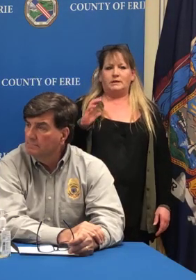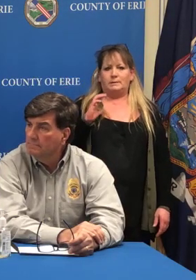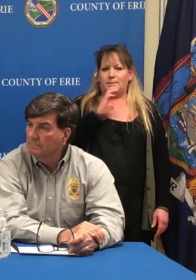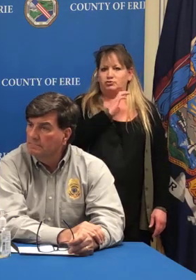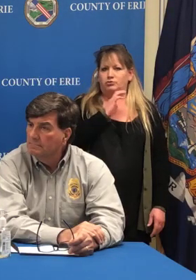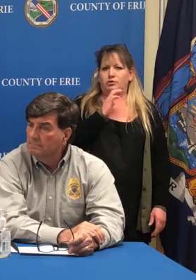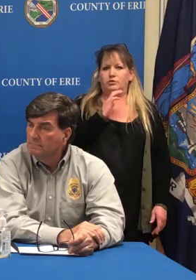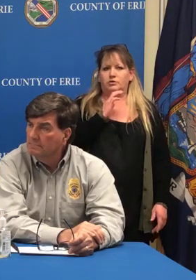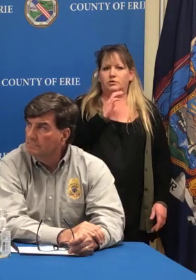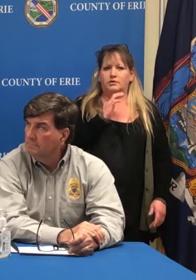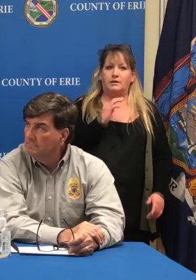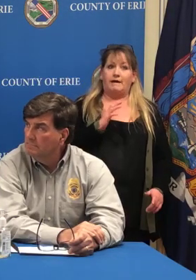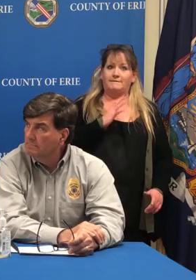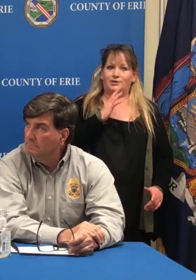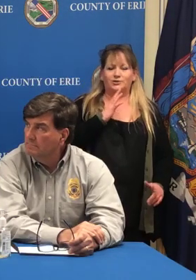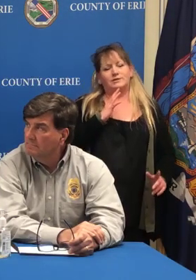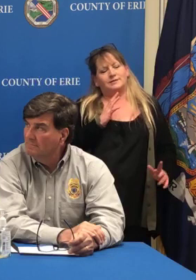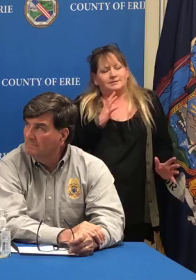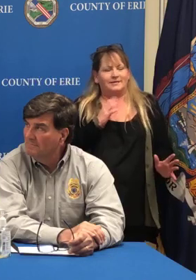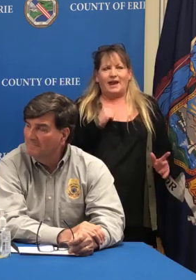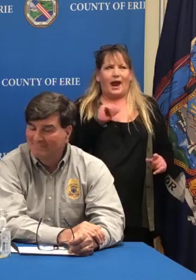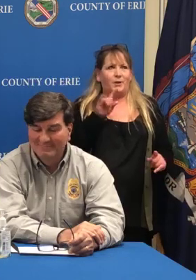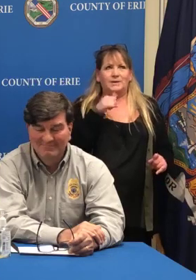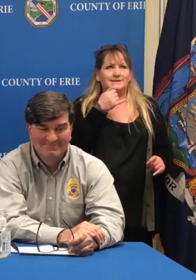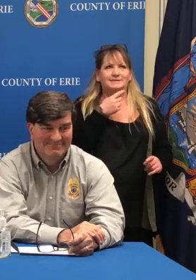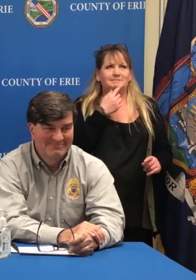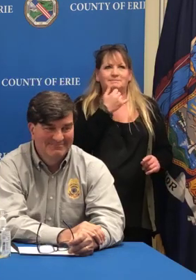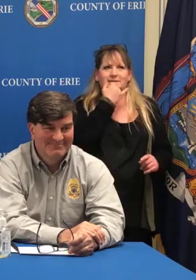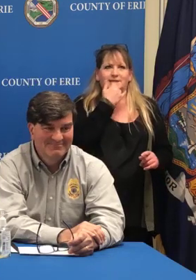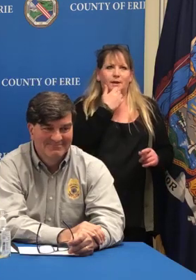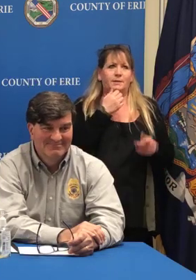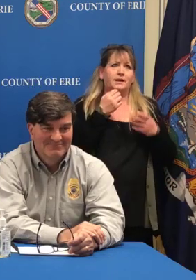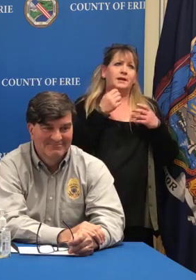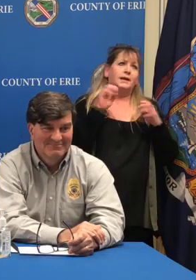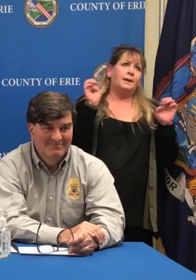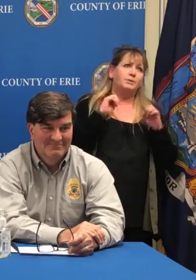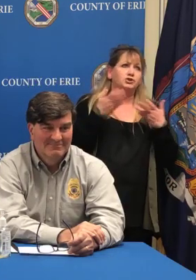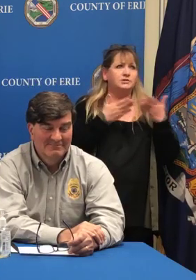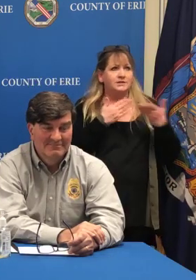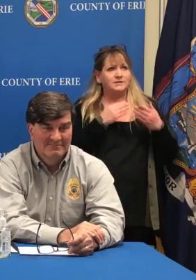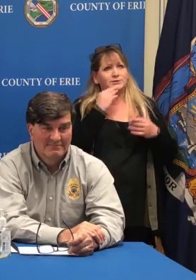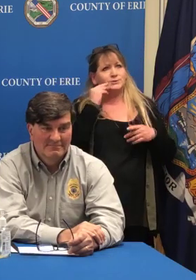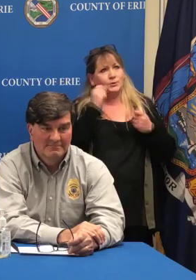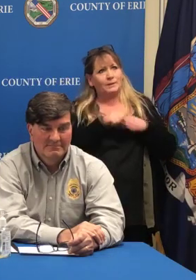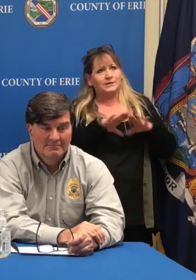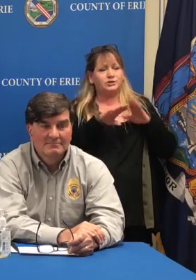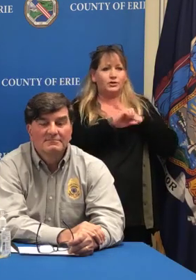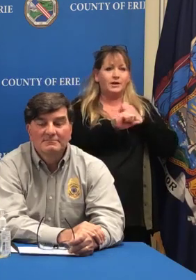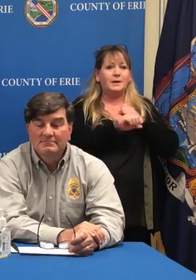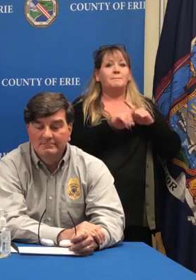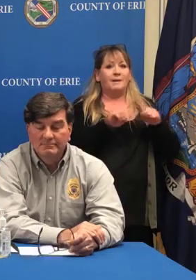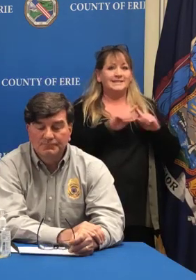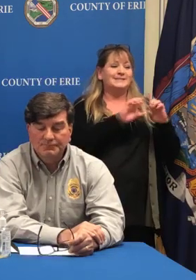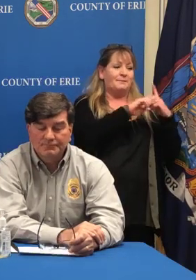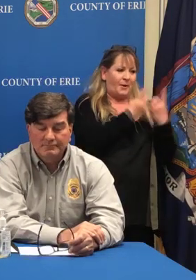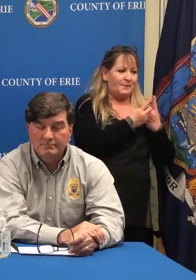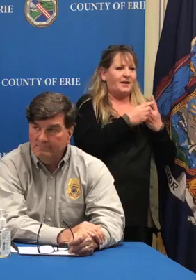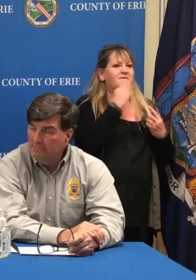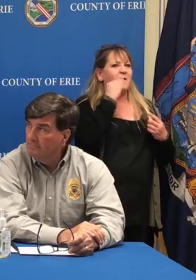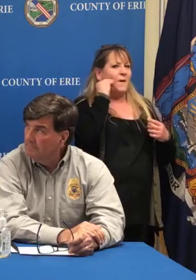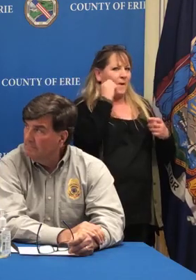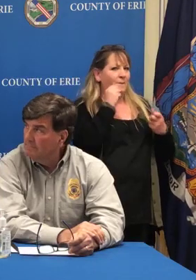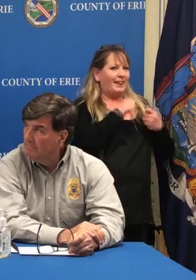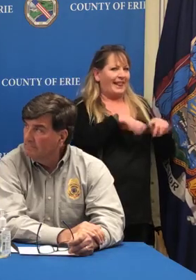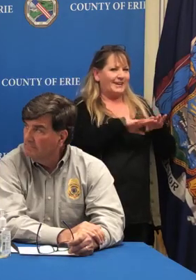commissioner. Officially, I always mess this up. I say Emergency Services Homeland Security, but it really is the Department of Homeland Security and